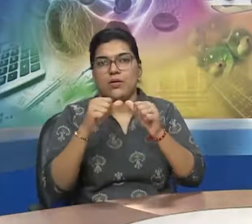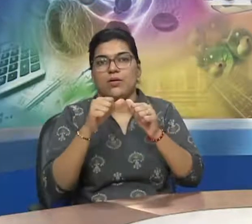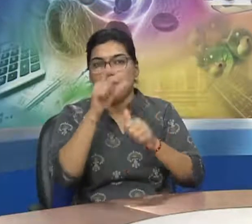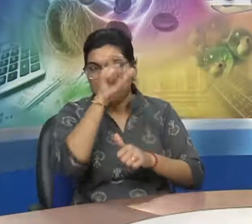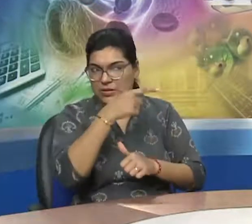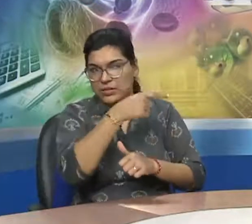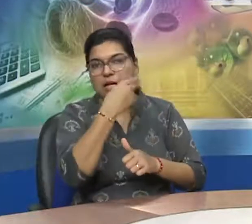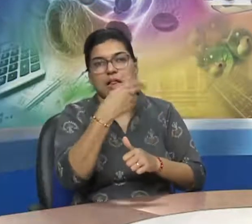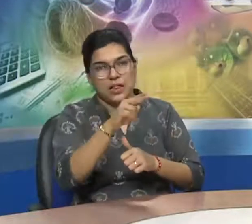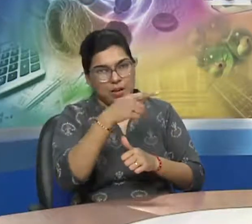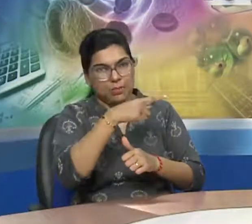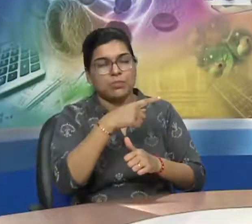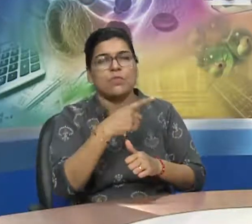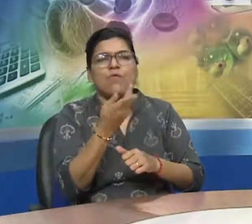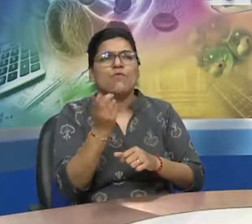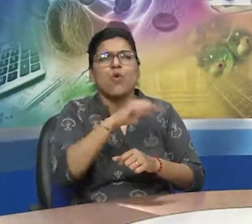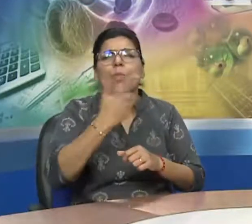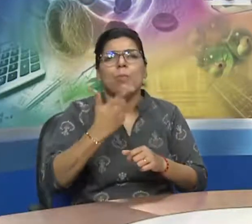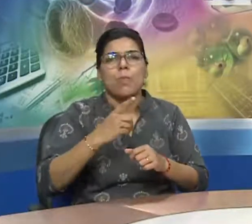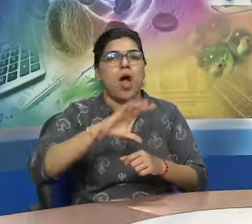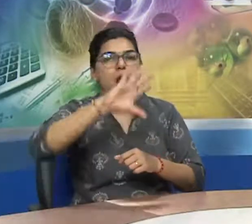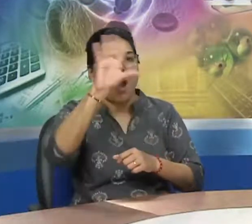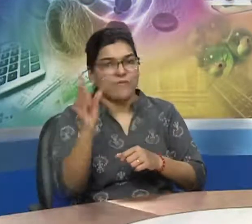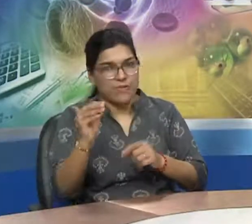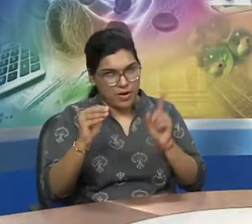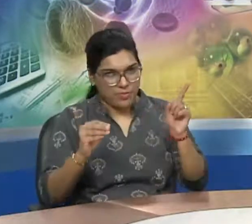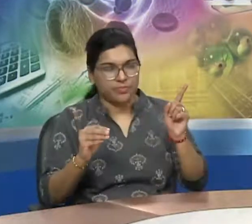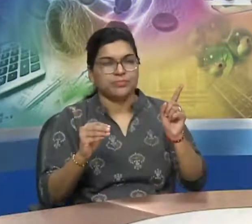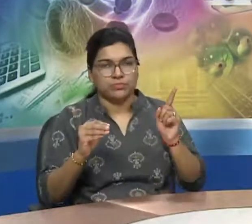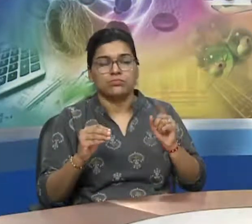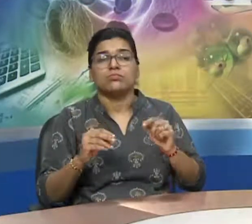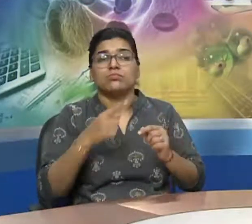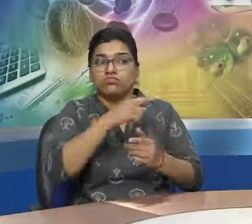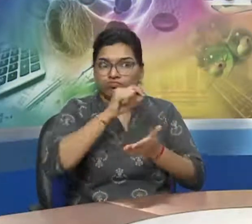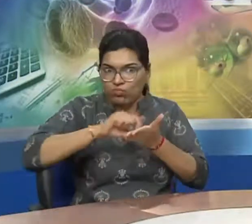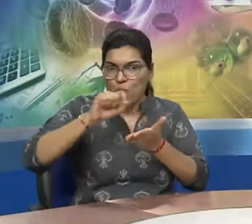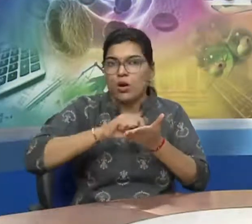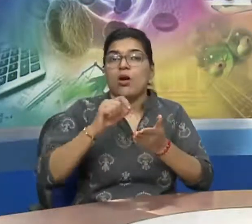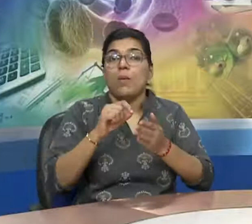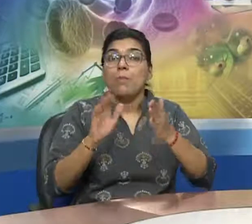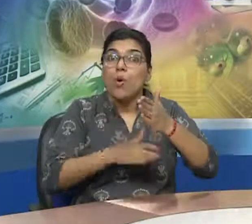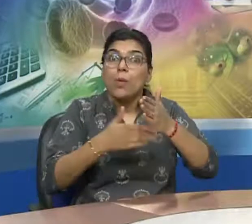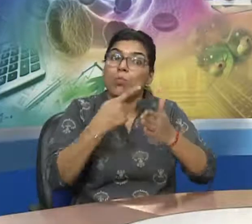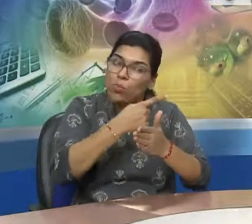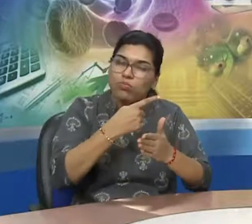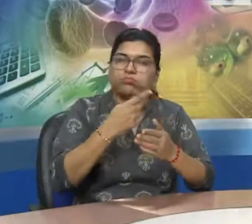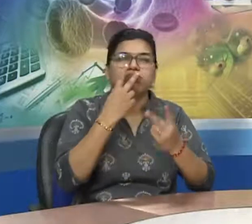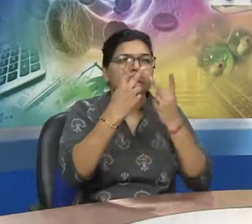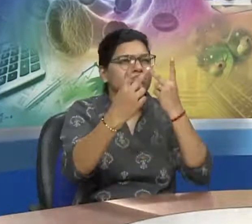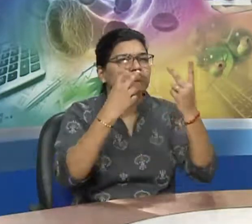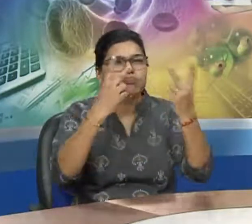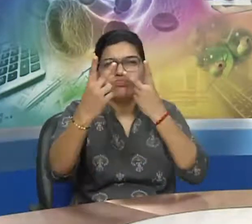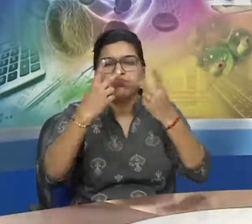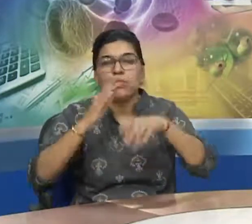His image is on screen. He is from Africa.